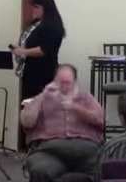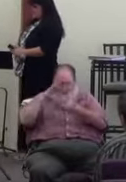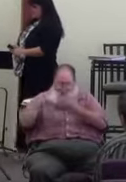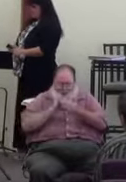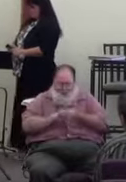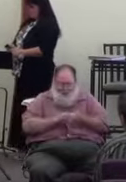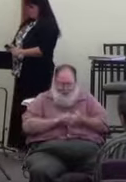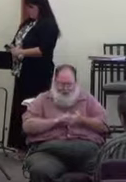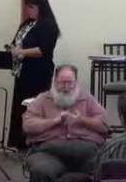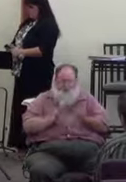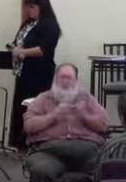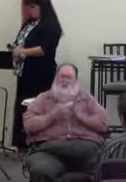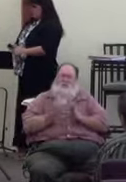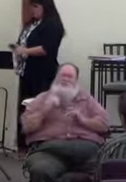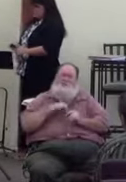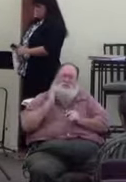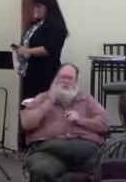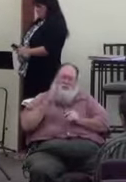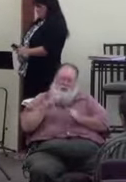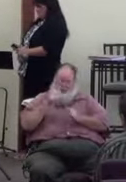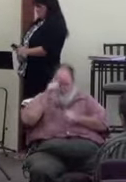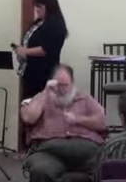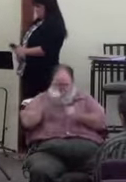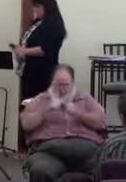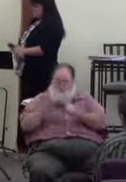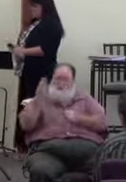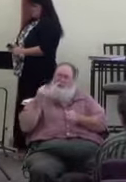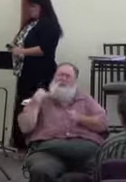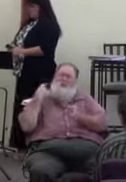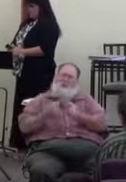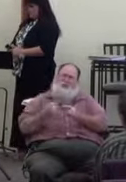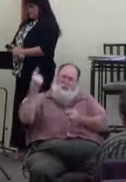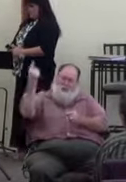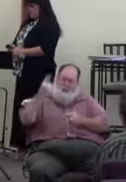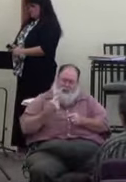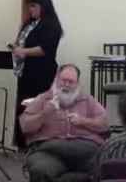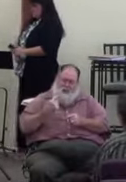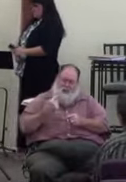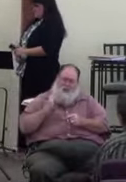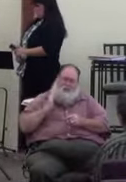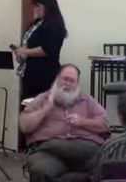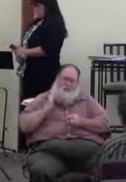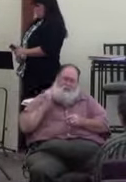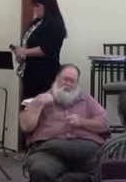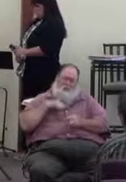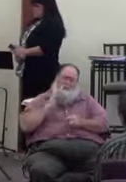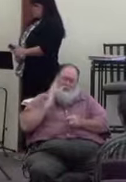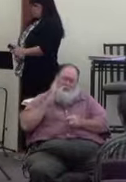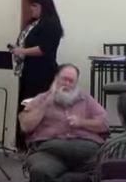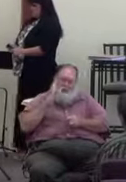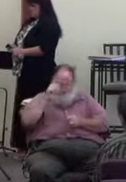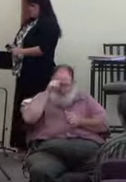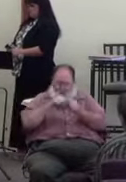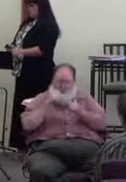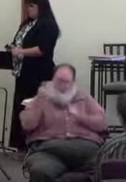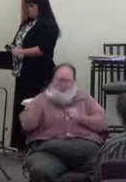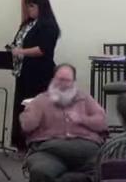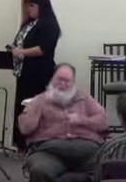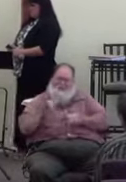dear Jesus, we will remember you till you come. We'll remember you forever and